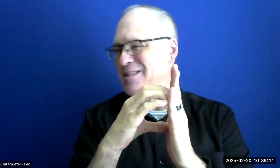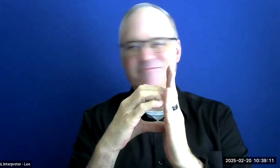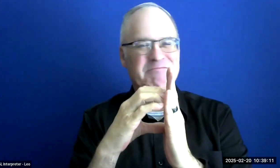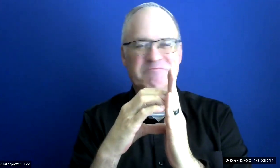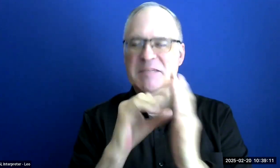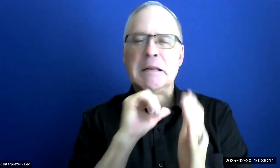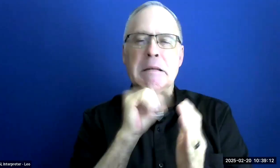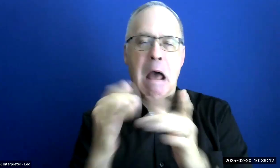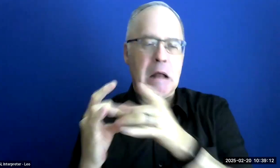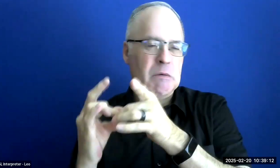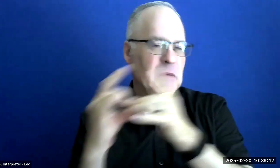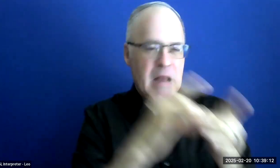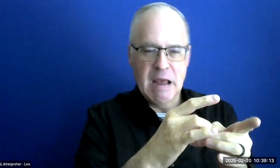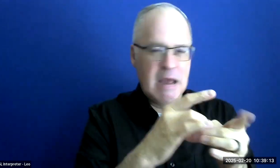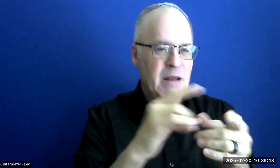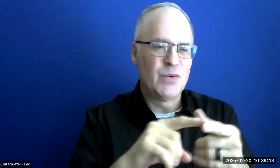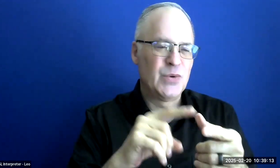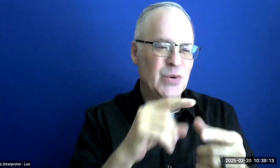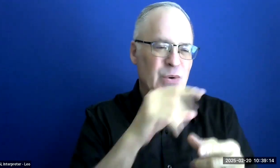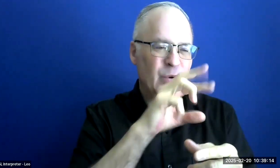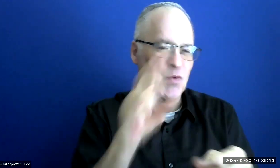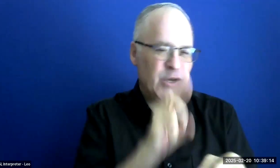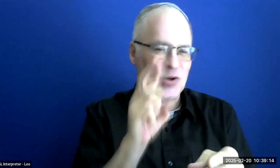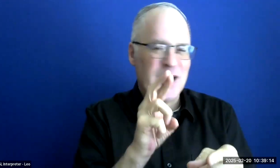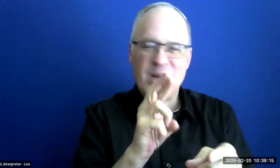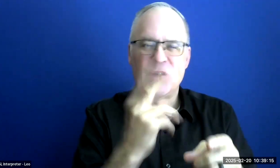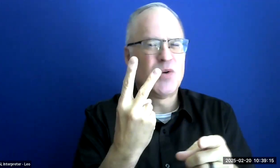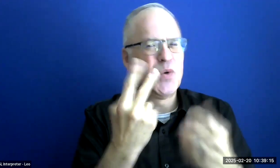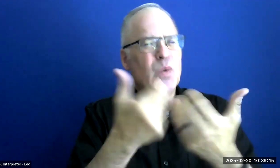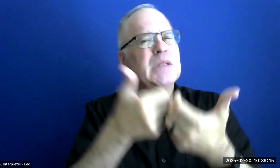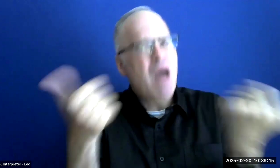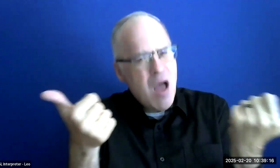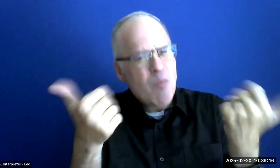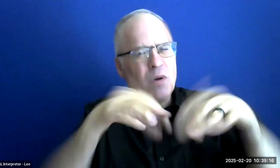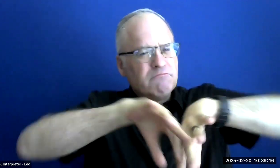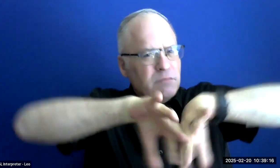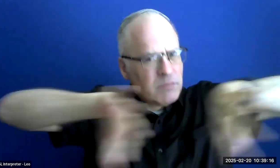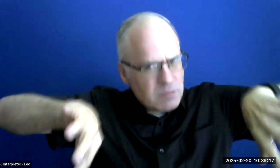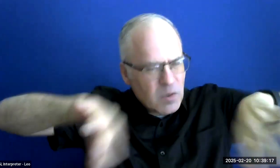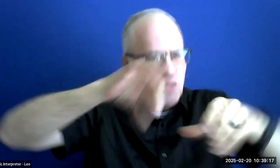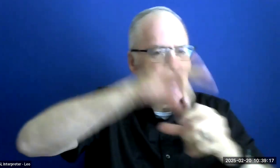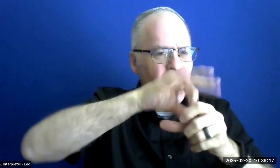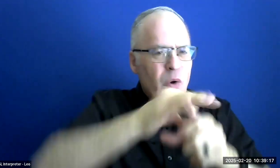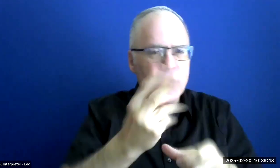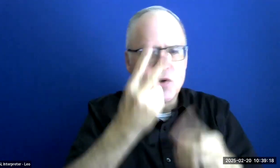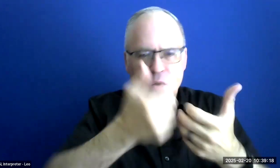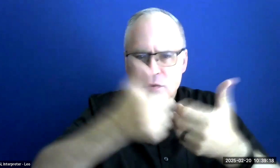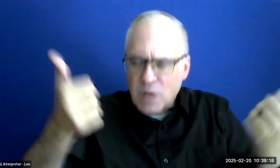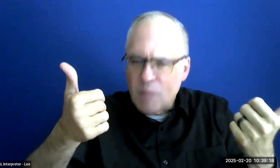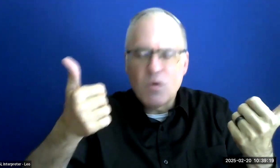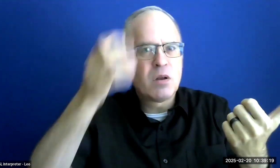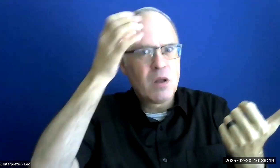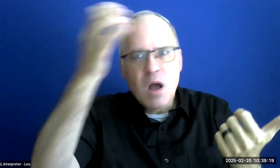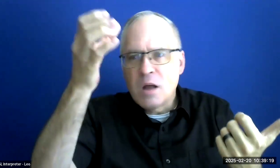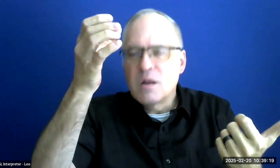do with the former related to regionalization. These are 2 separate ballots, 2 separate votes